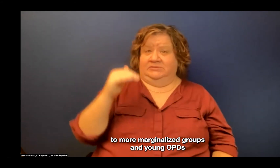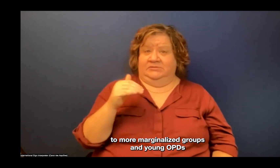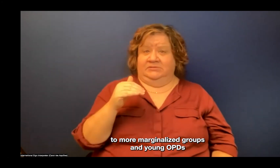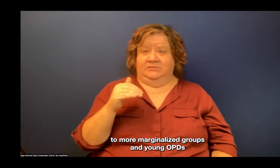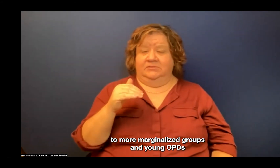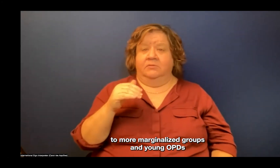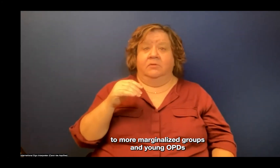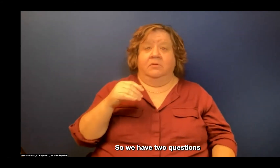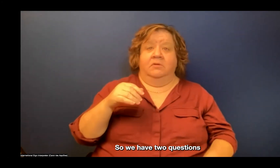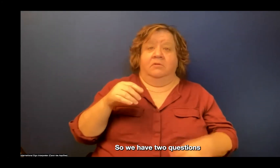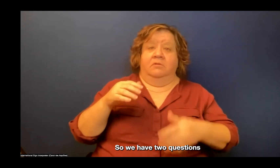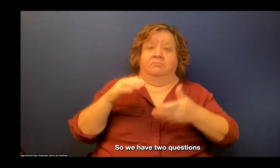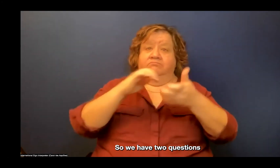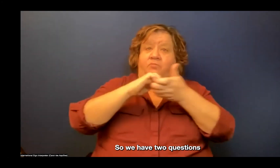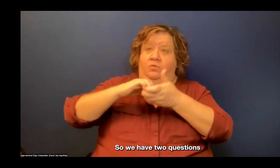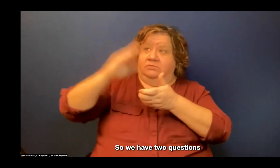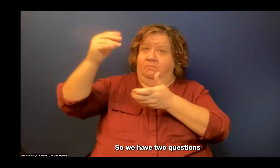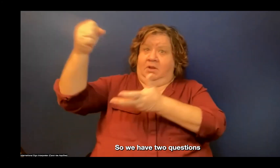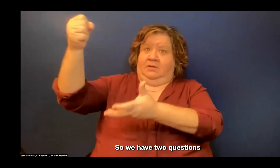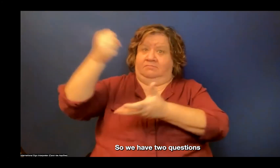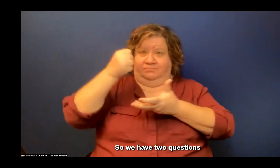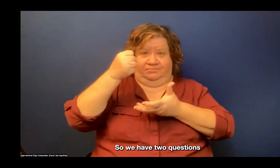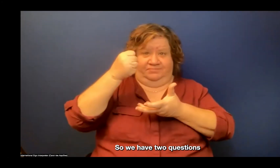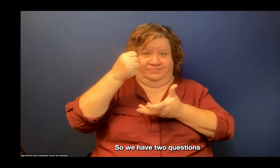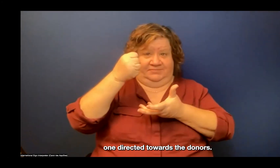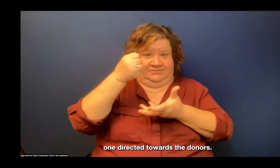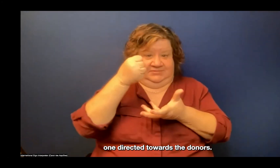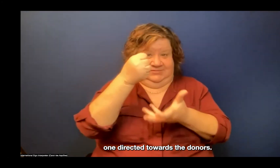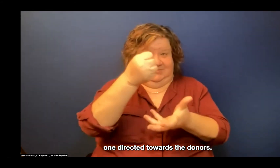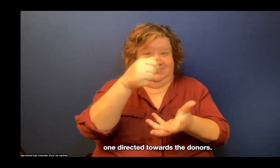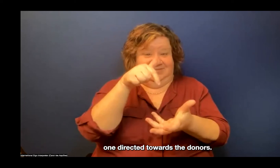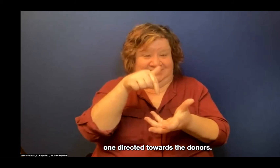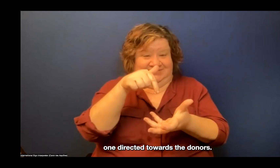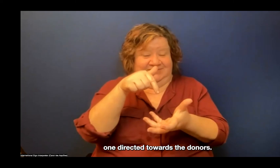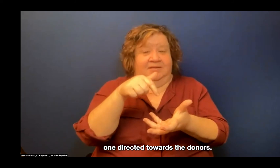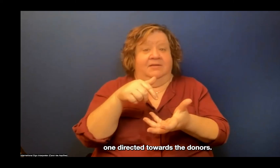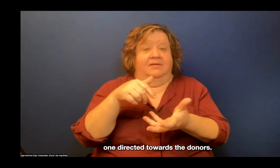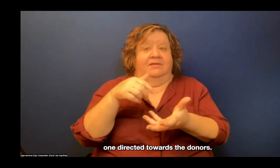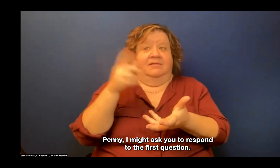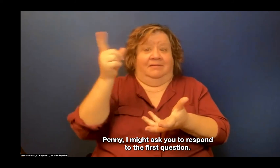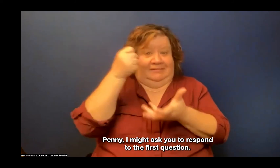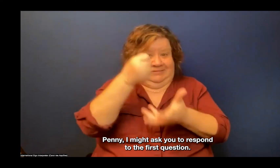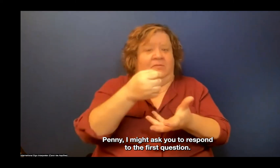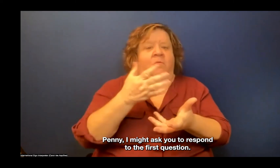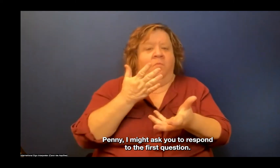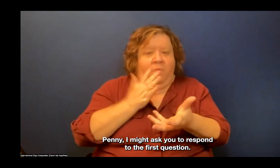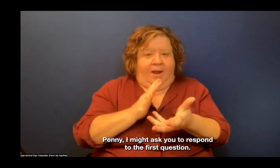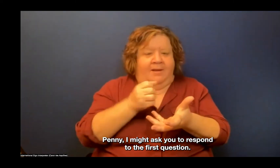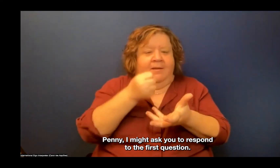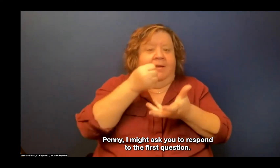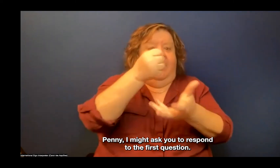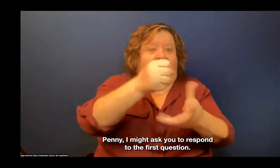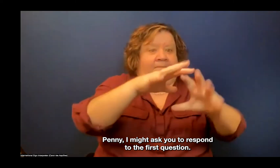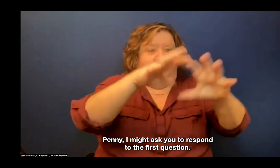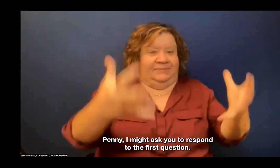and young OPDs. So we have two questions, one directed towards the donors. So Penny, I